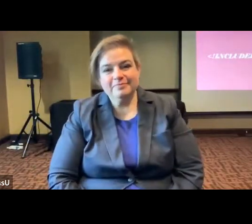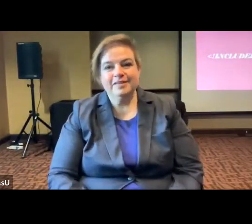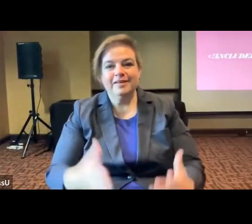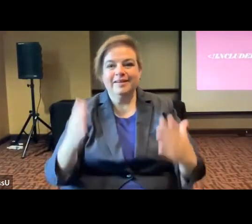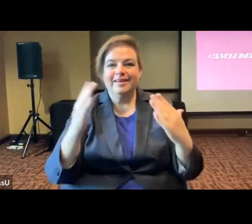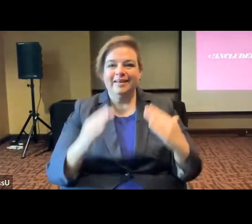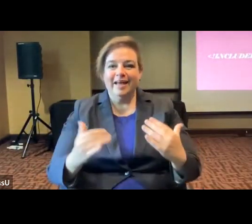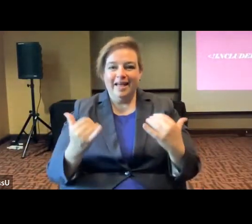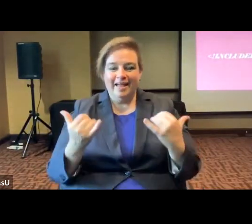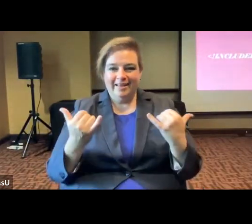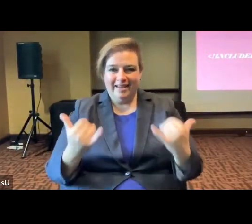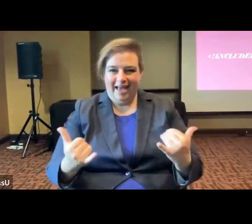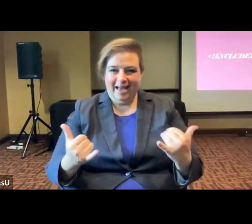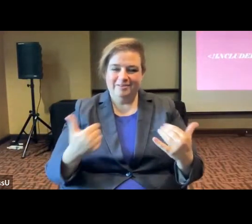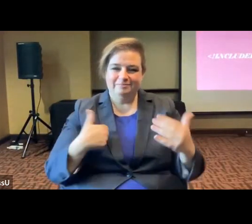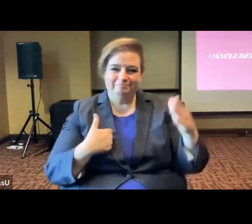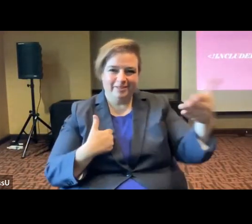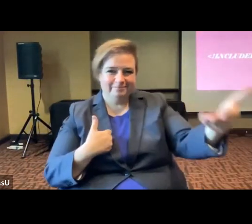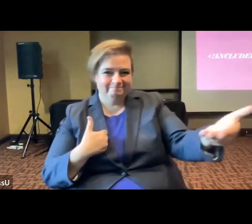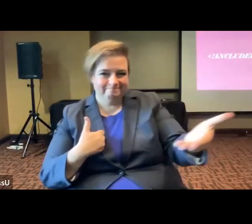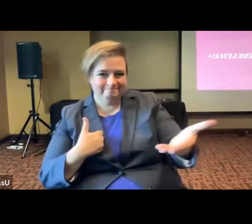now I will bring up